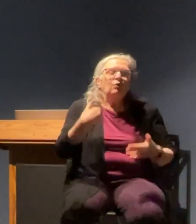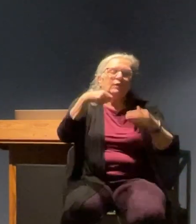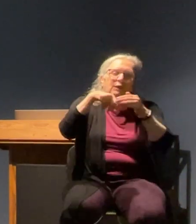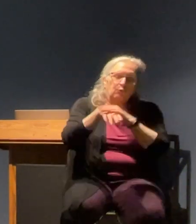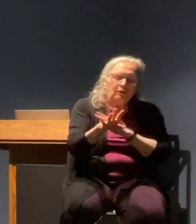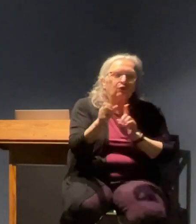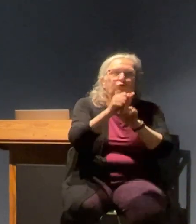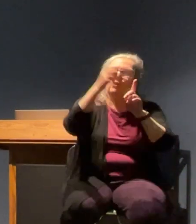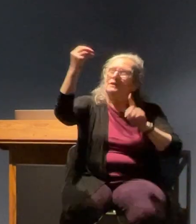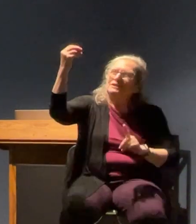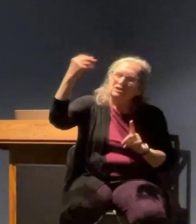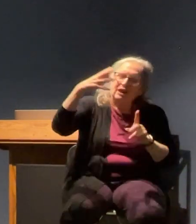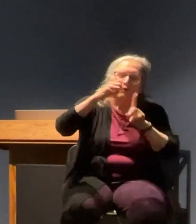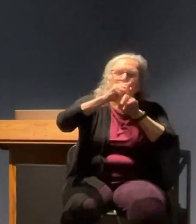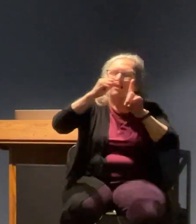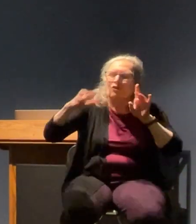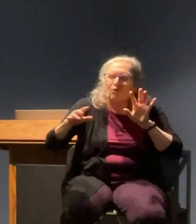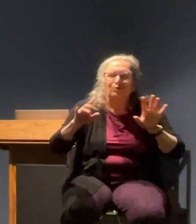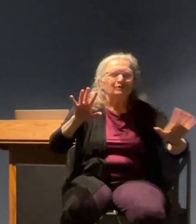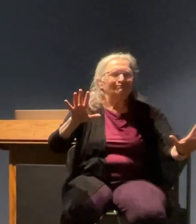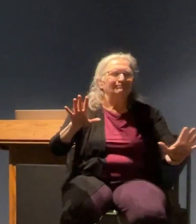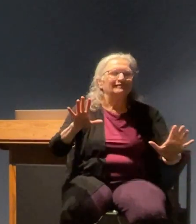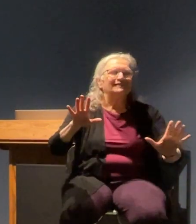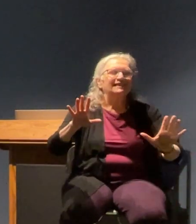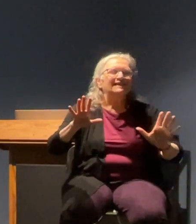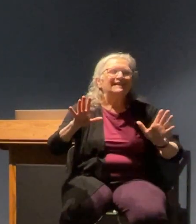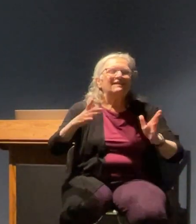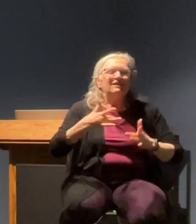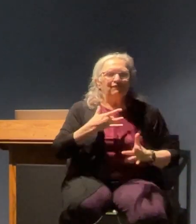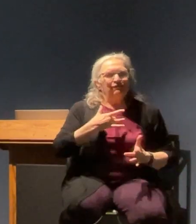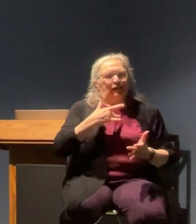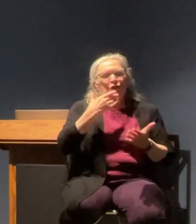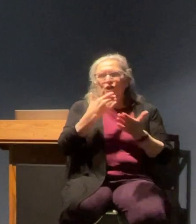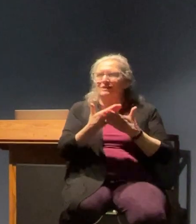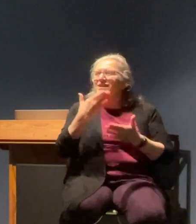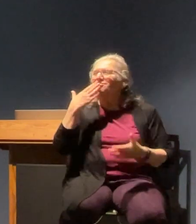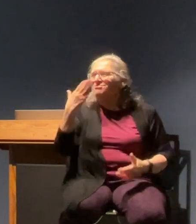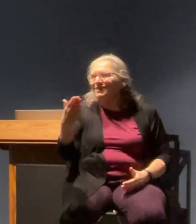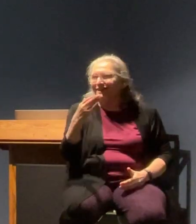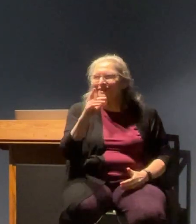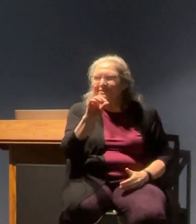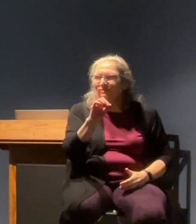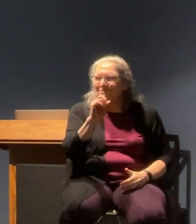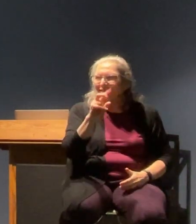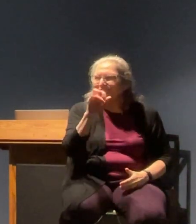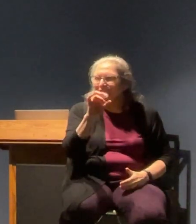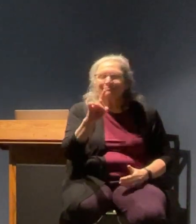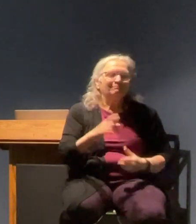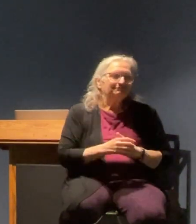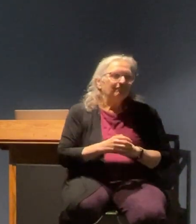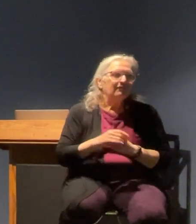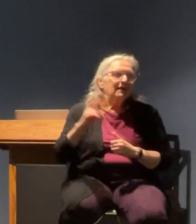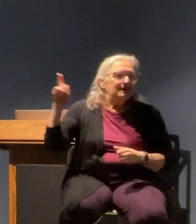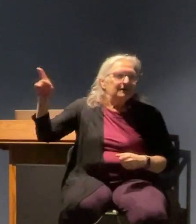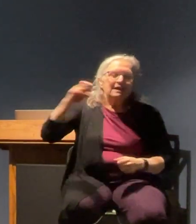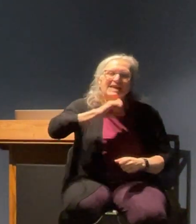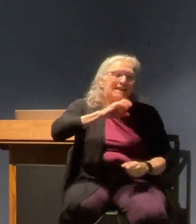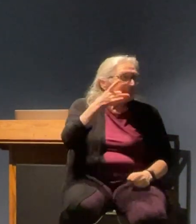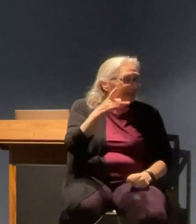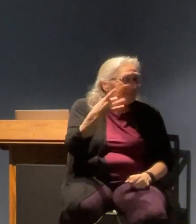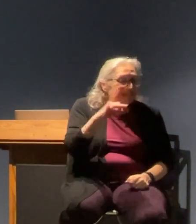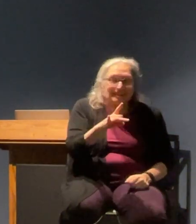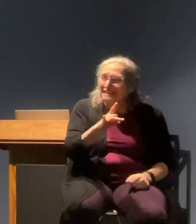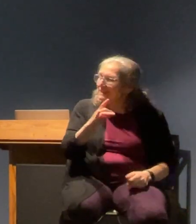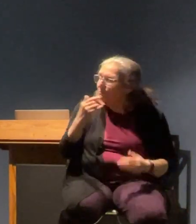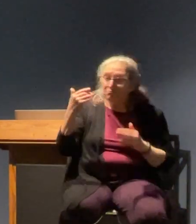shedding process, right? Thank you, Jada. So yeah, and this is me, 18 years old. I might have been in Sing Sing less